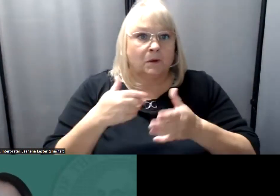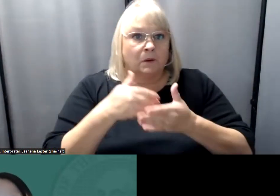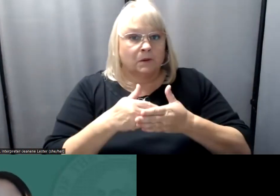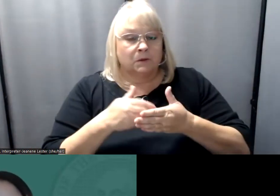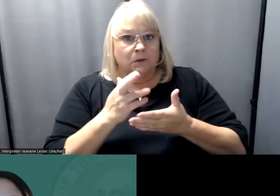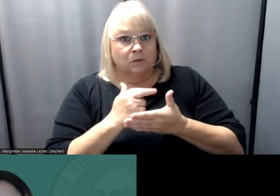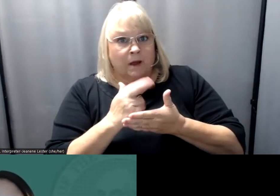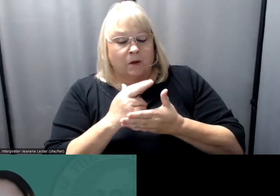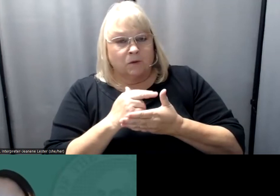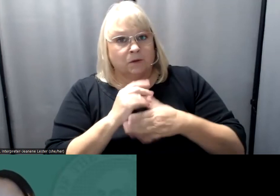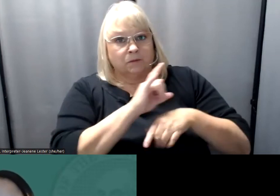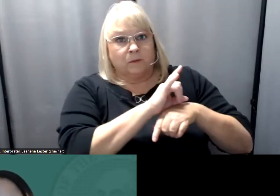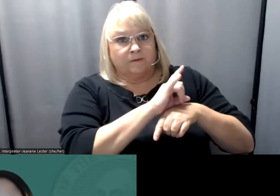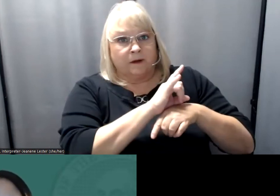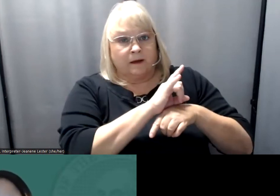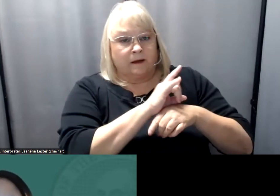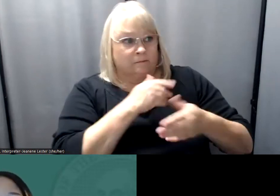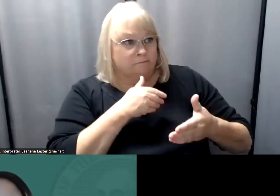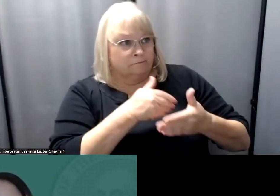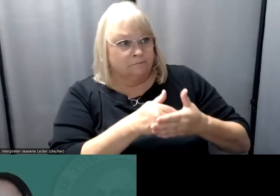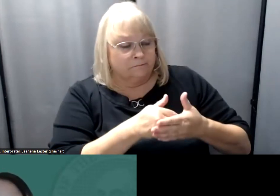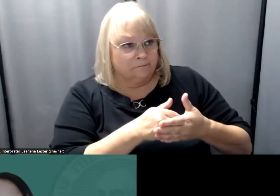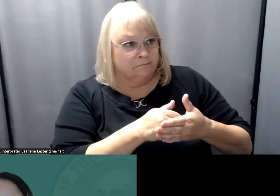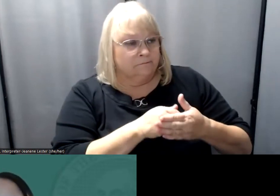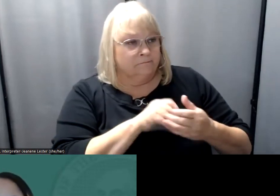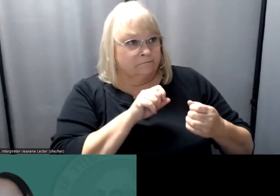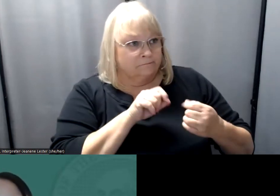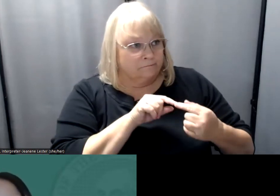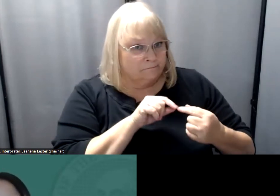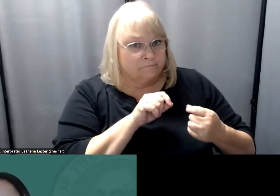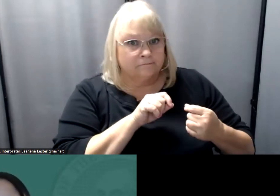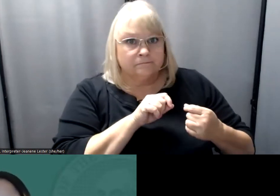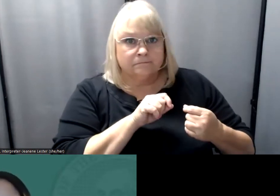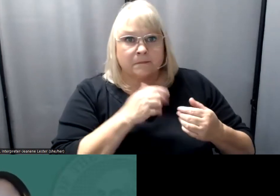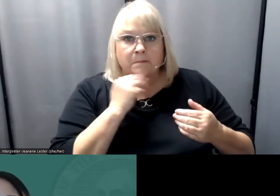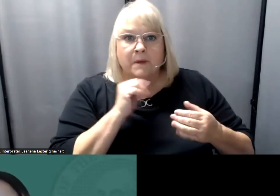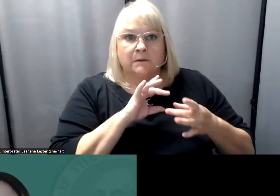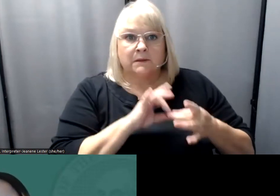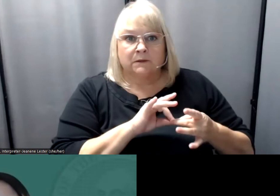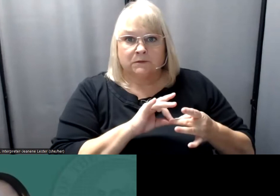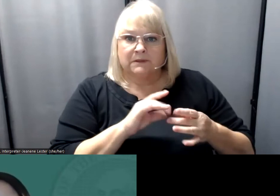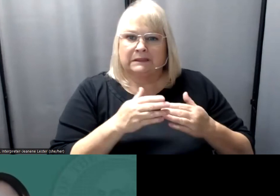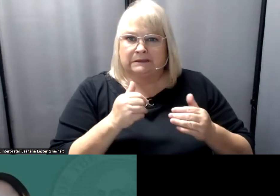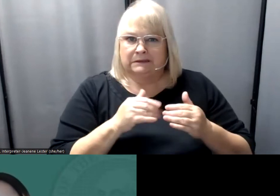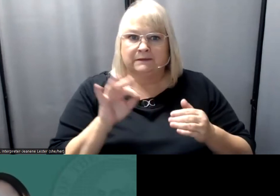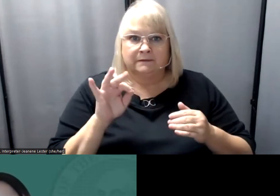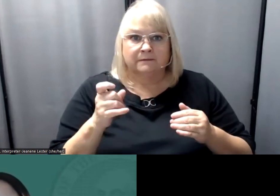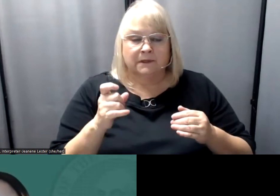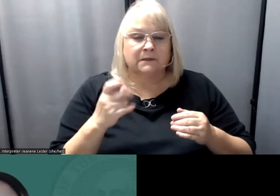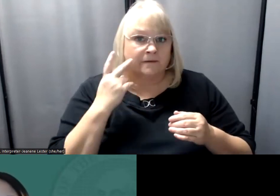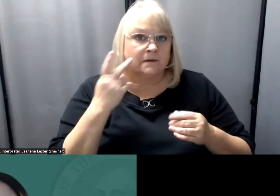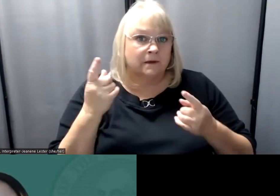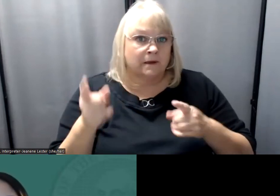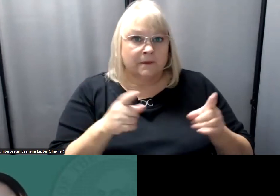it might be, they'll get better reception. That's an easy fix. And I've seen that happen